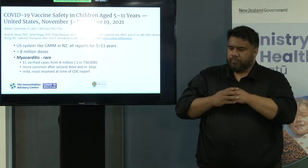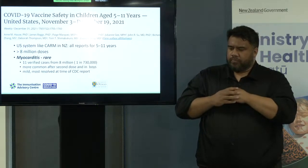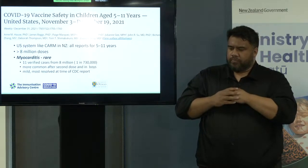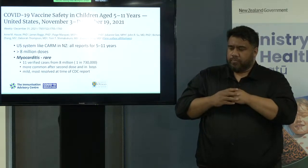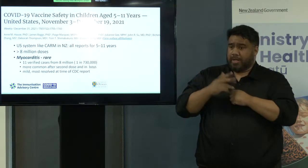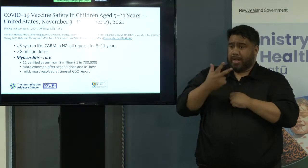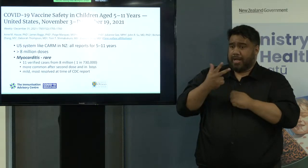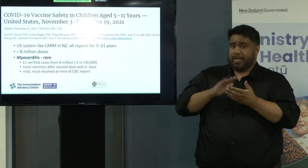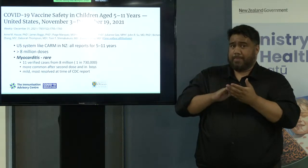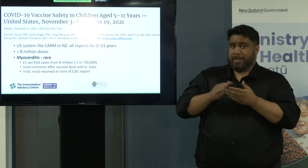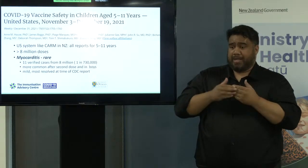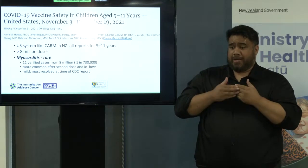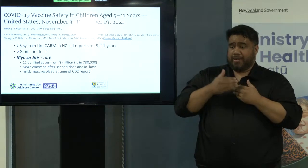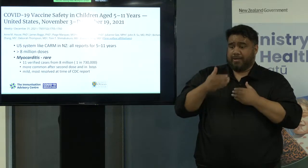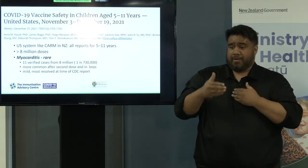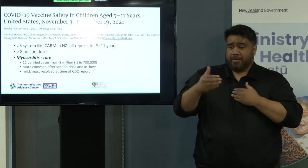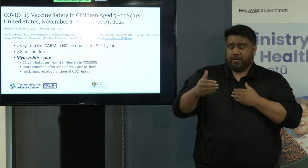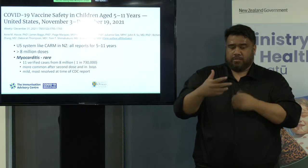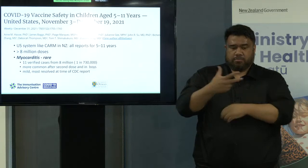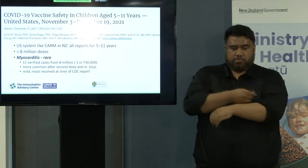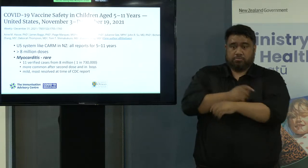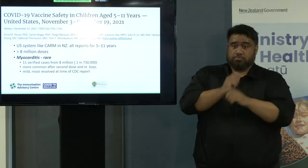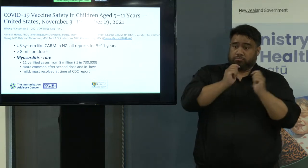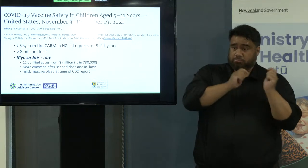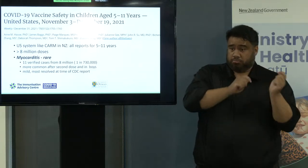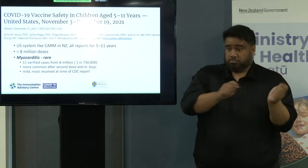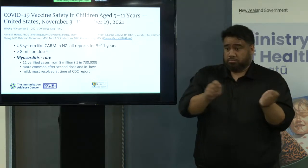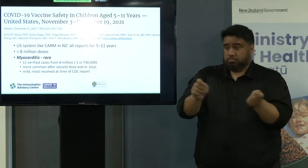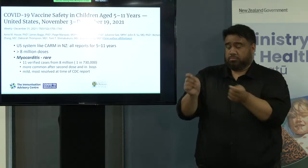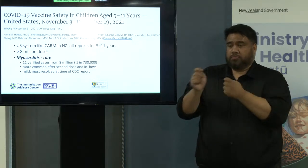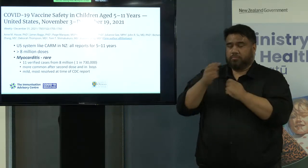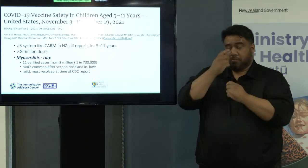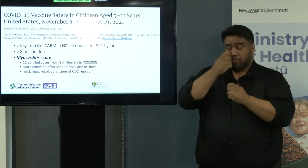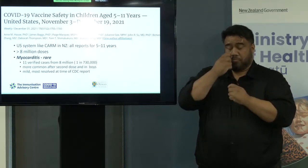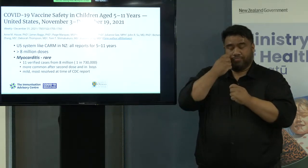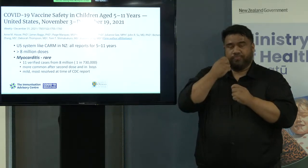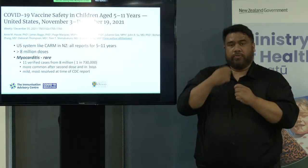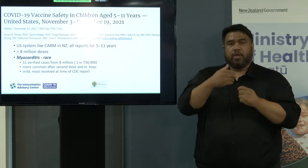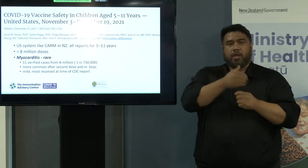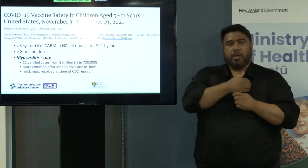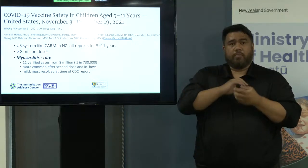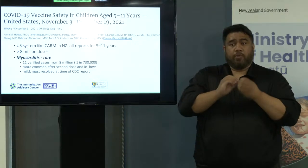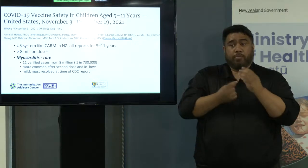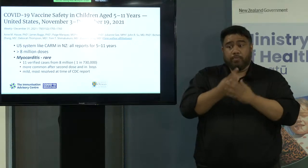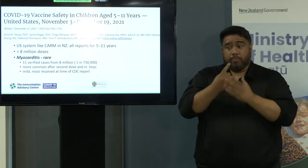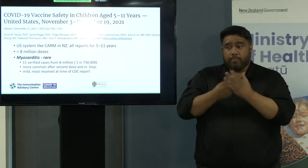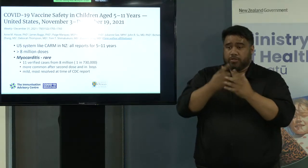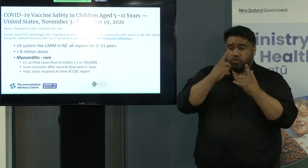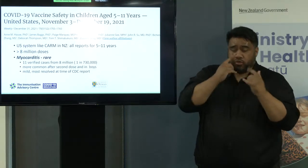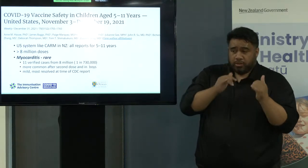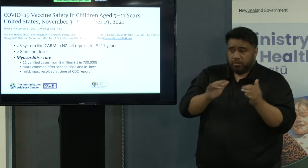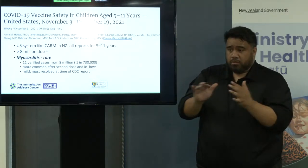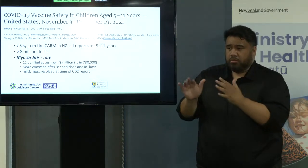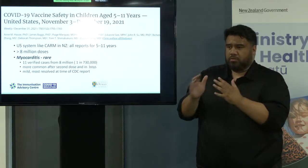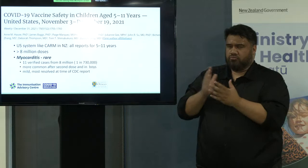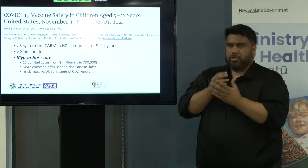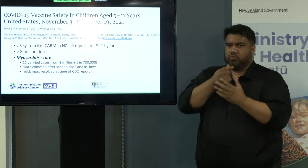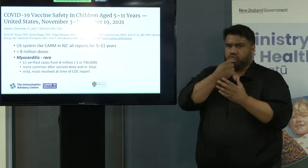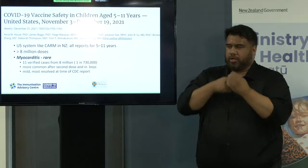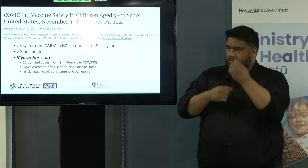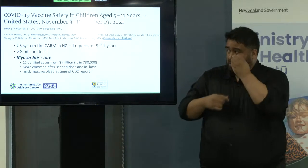after 8 million doses, really reports of myocarditis that have been actually checked are very